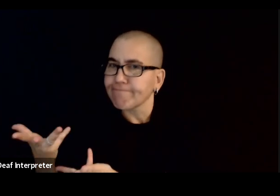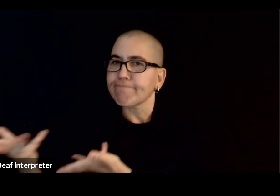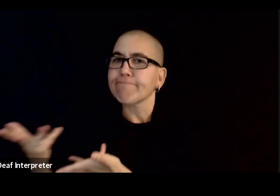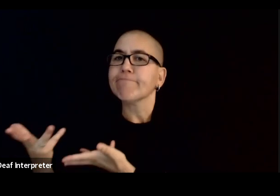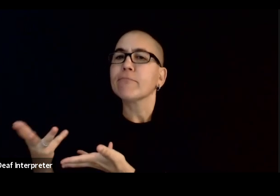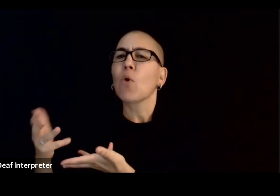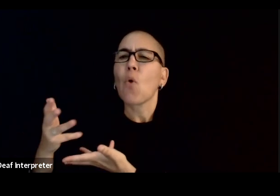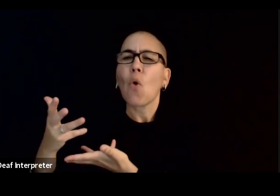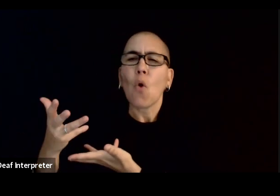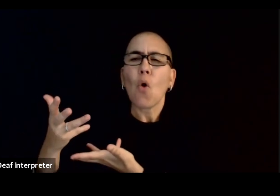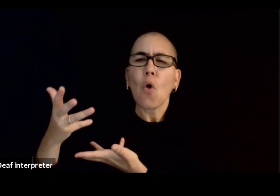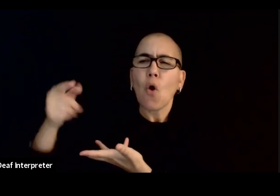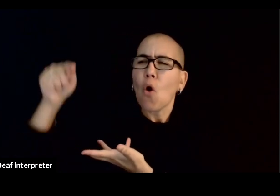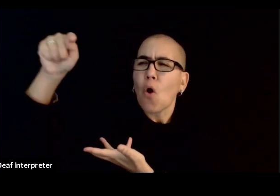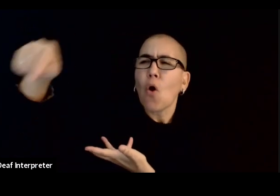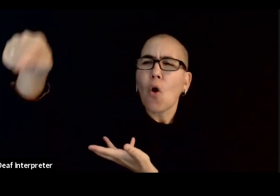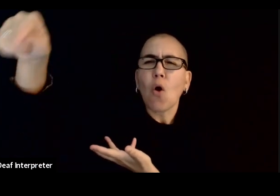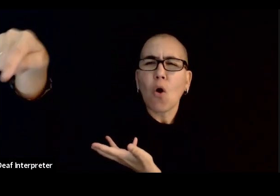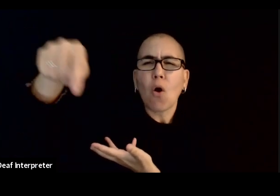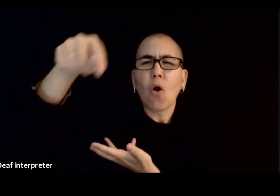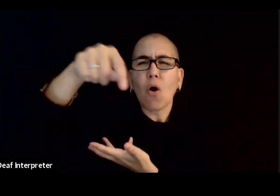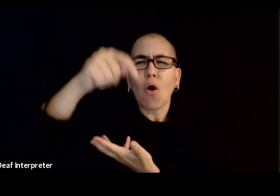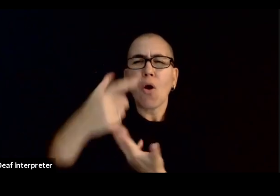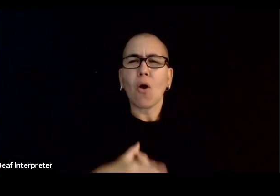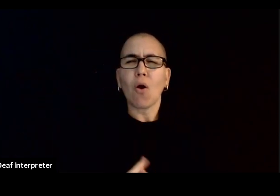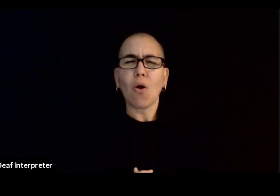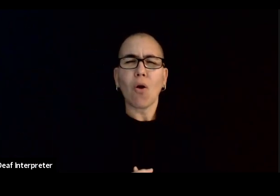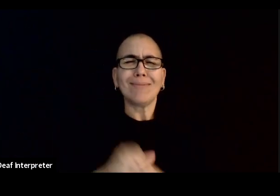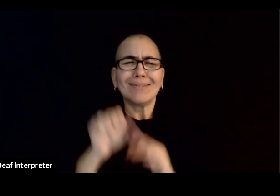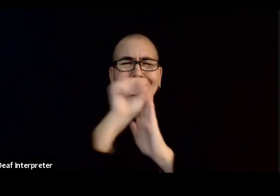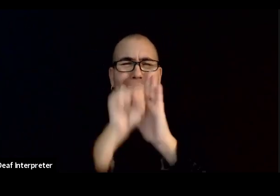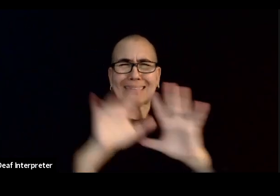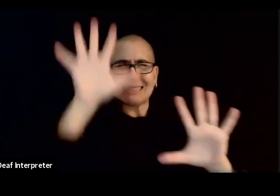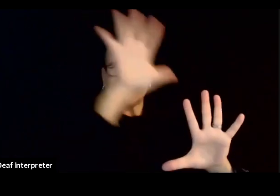in southern and central Minnesota. And again,